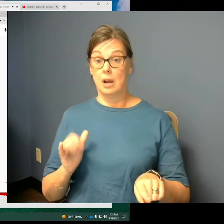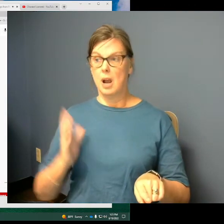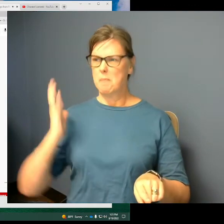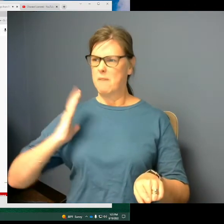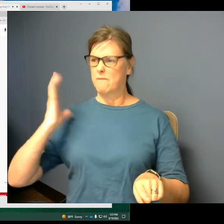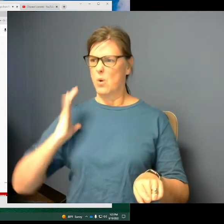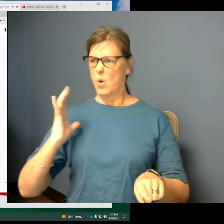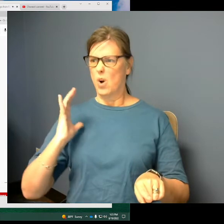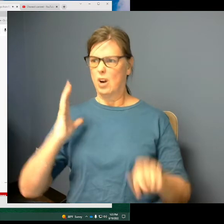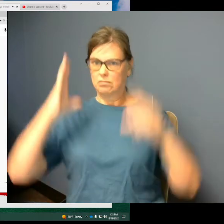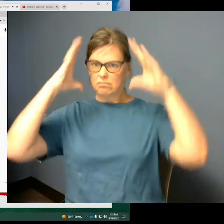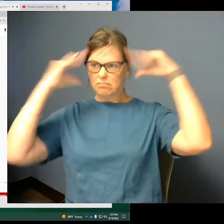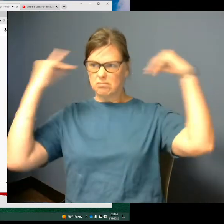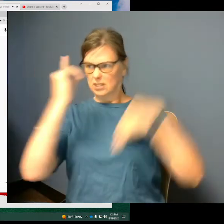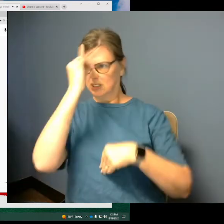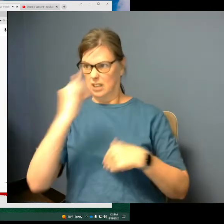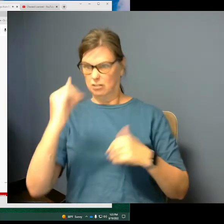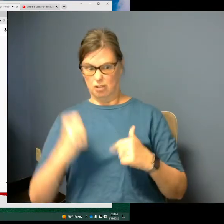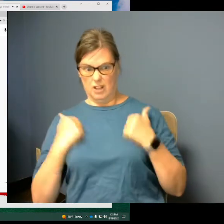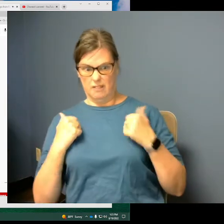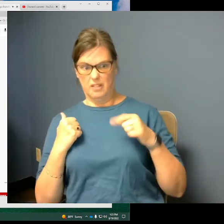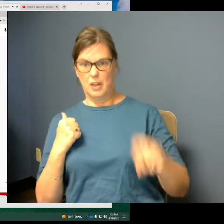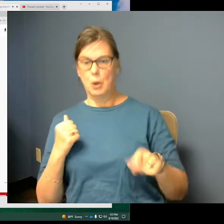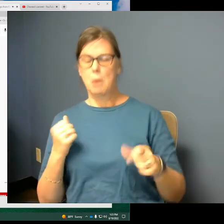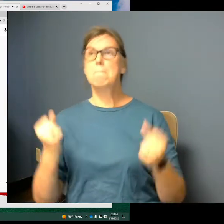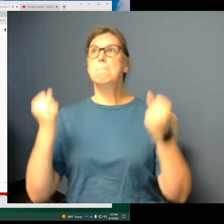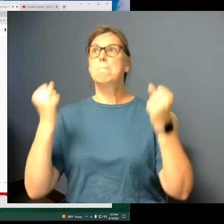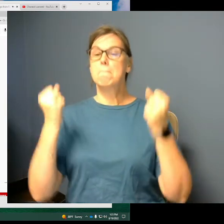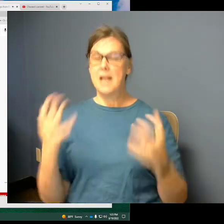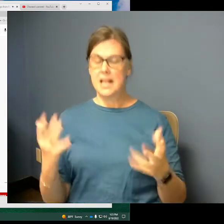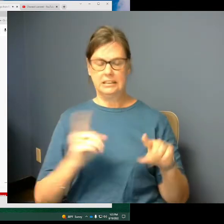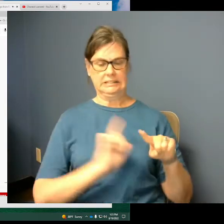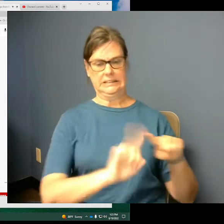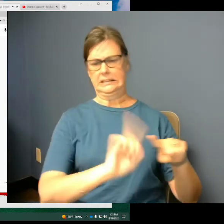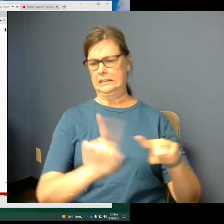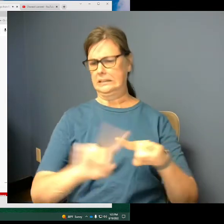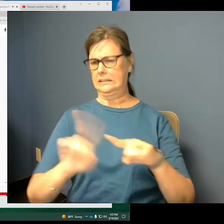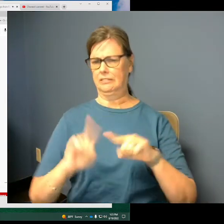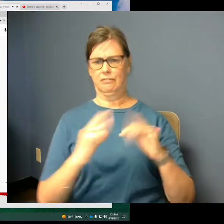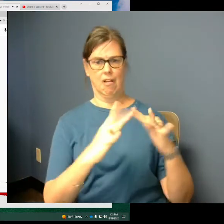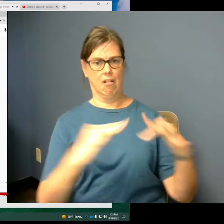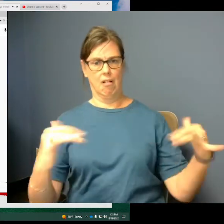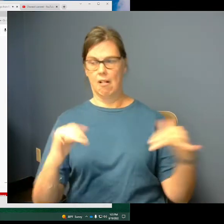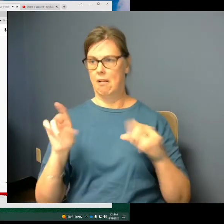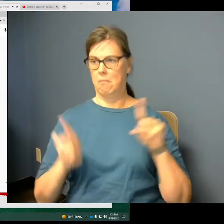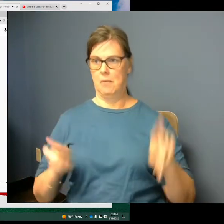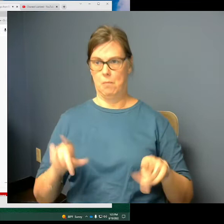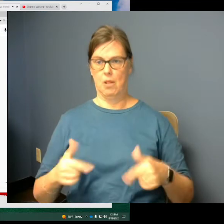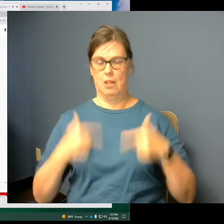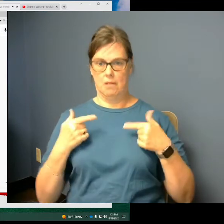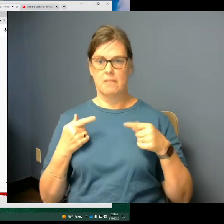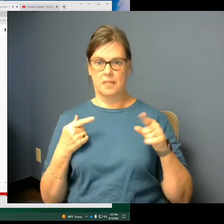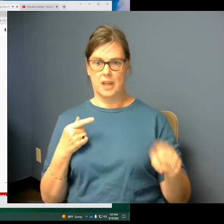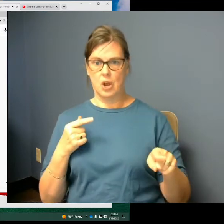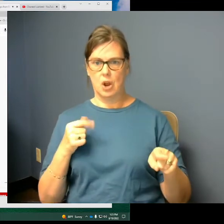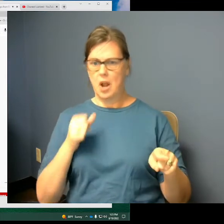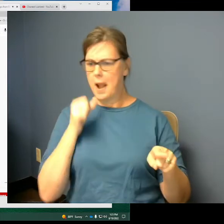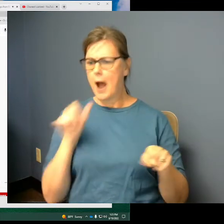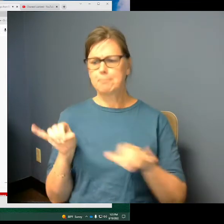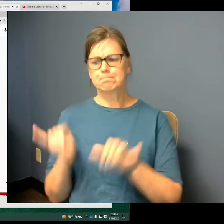In fact, some of the very first enslaved peoples, you'll see, are going to show up